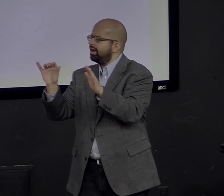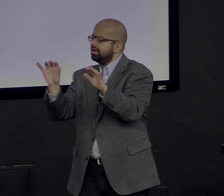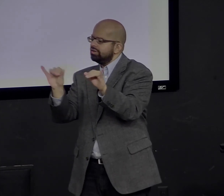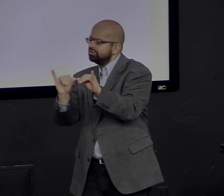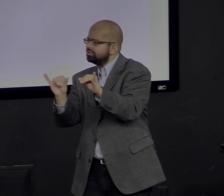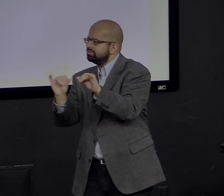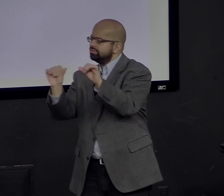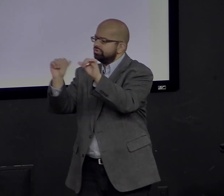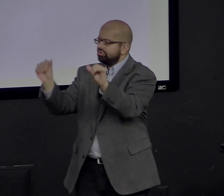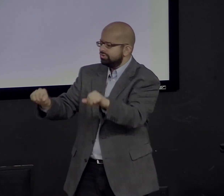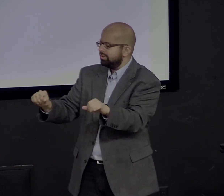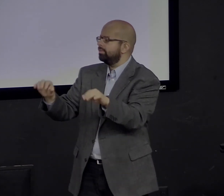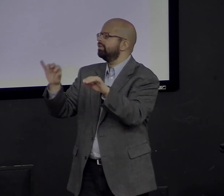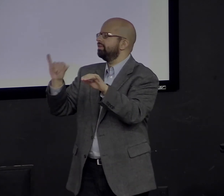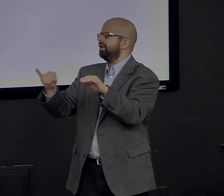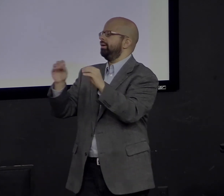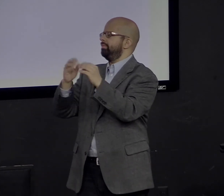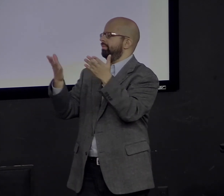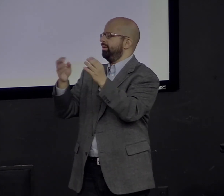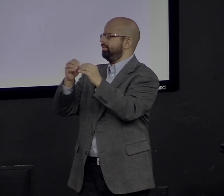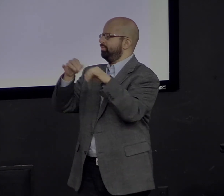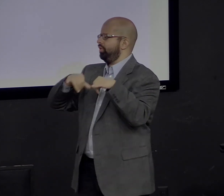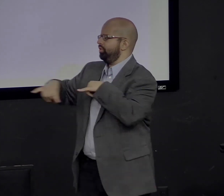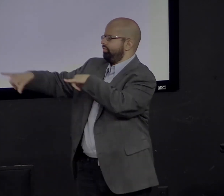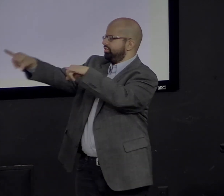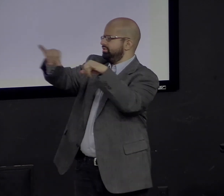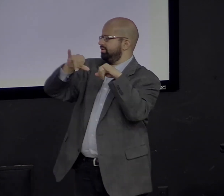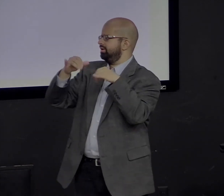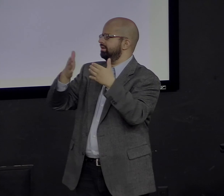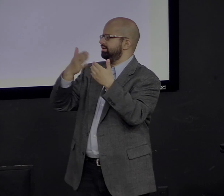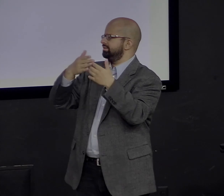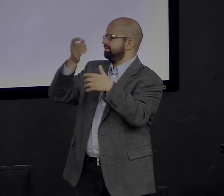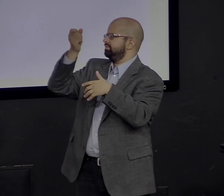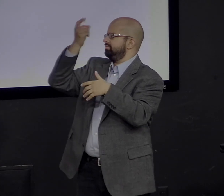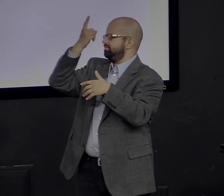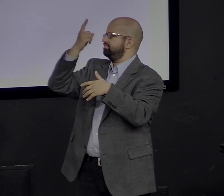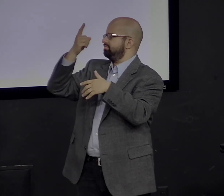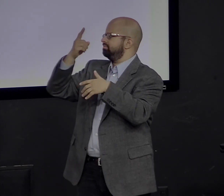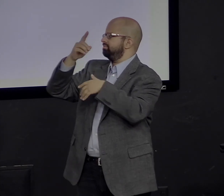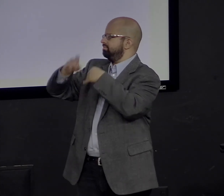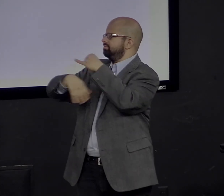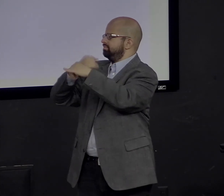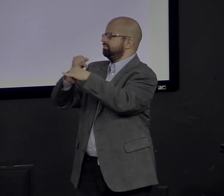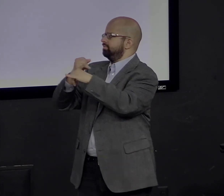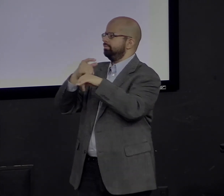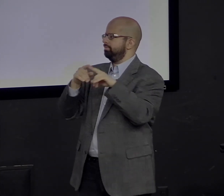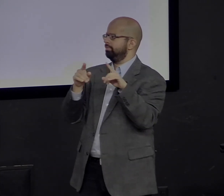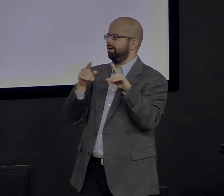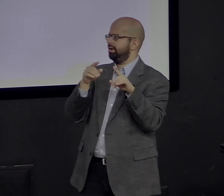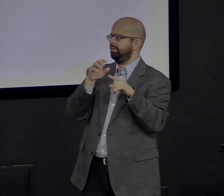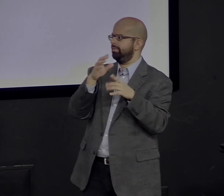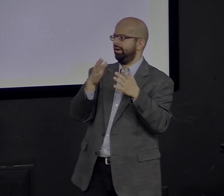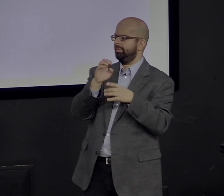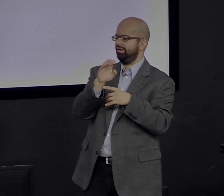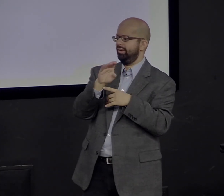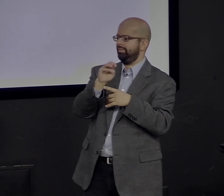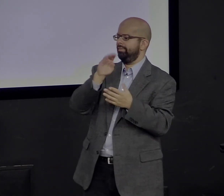representational gestures will do exactly what the word infers. It's more representative of the